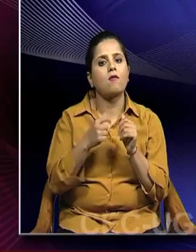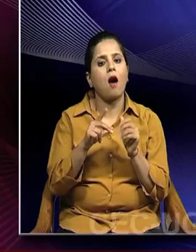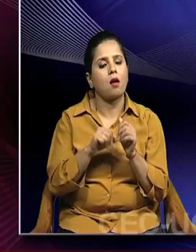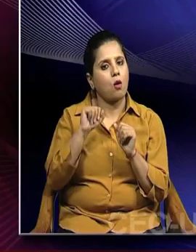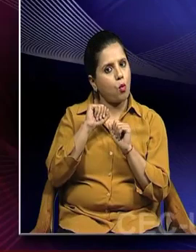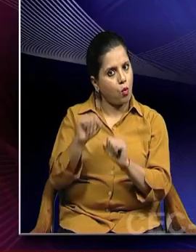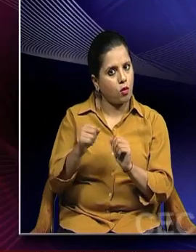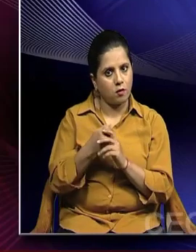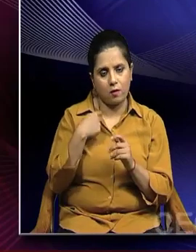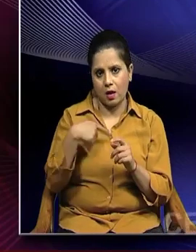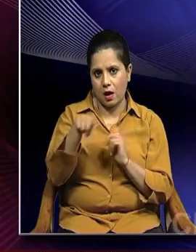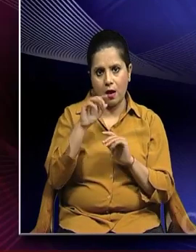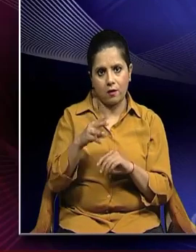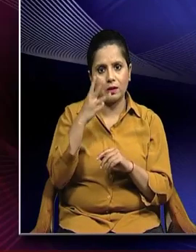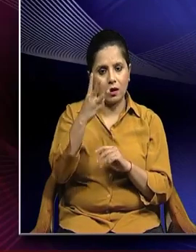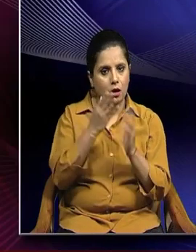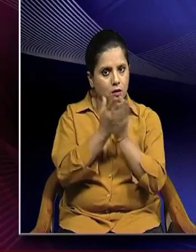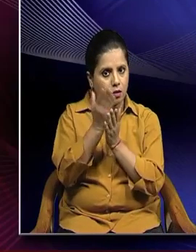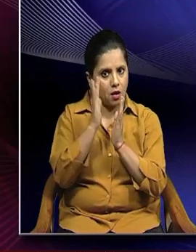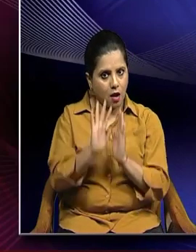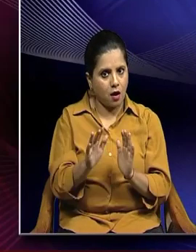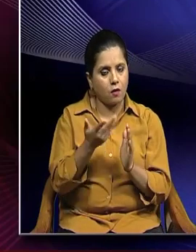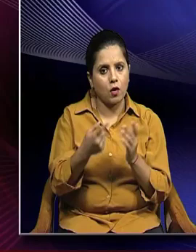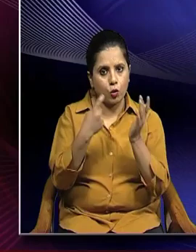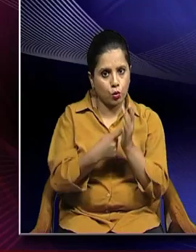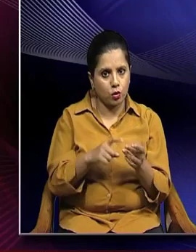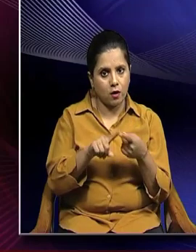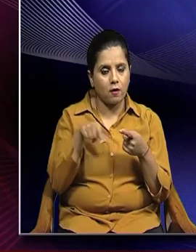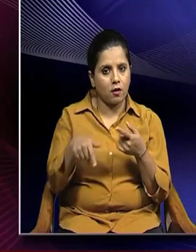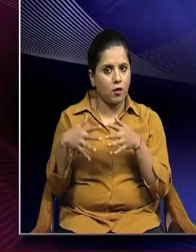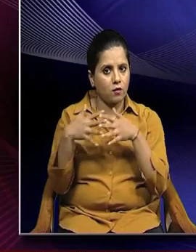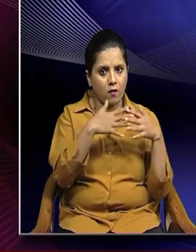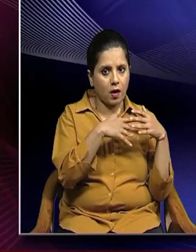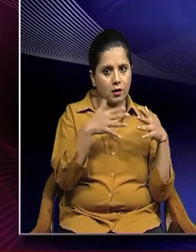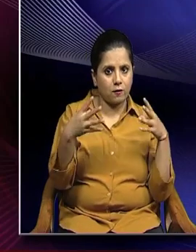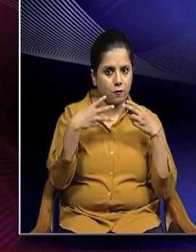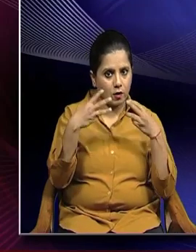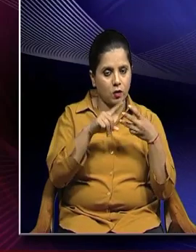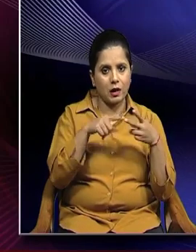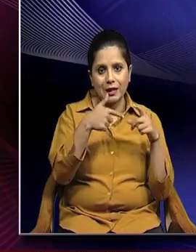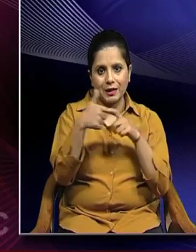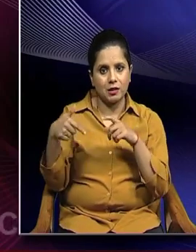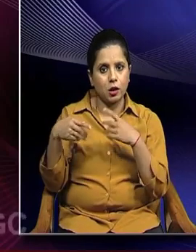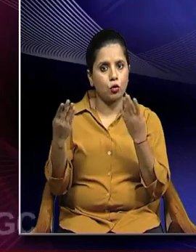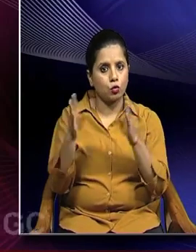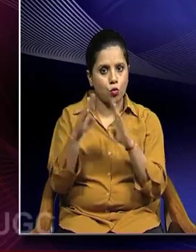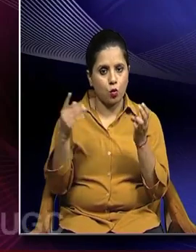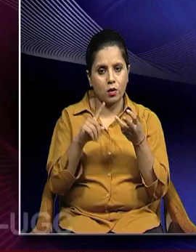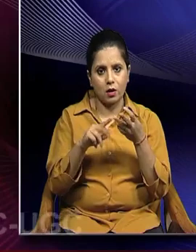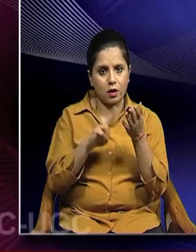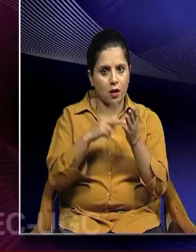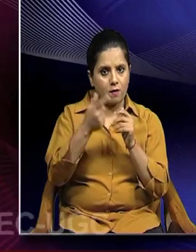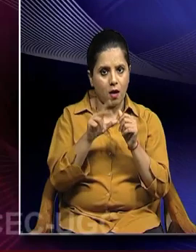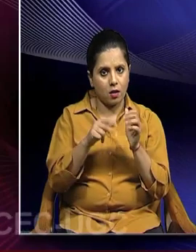where we have three traditions, that is Western windows, Eastern doors and Nirvana corridors.